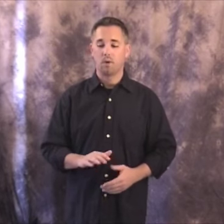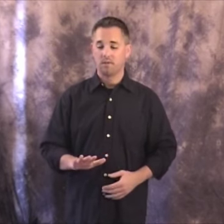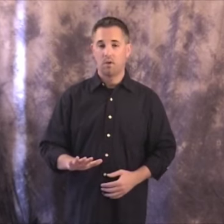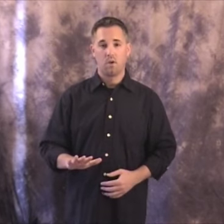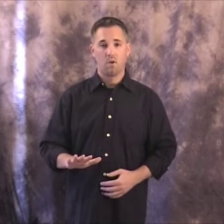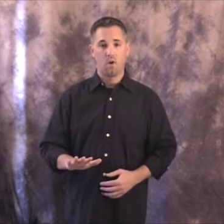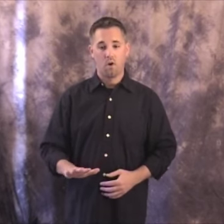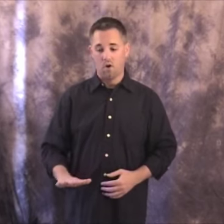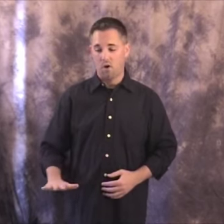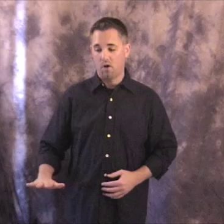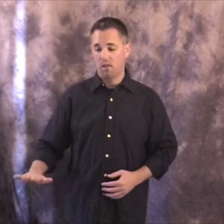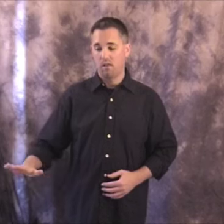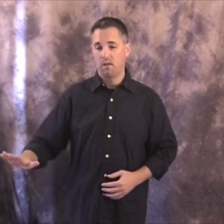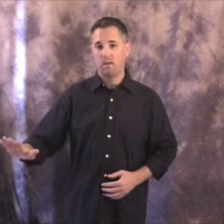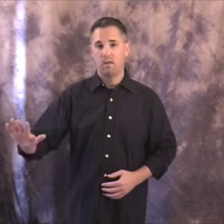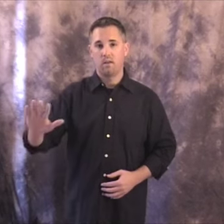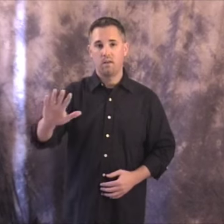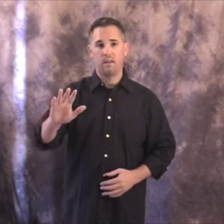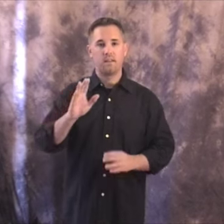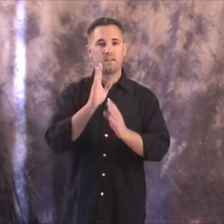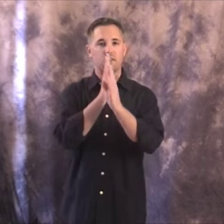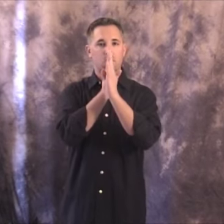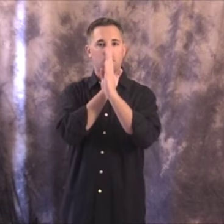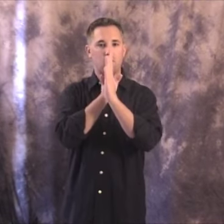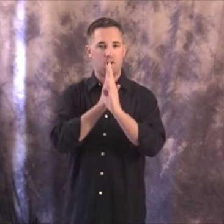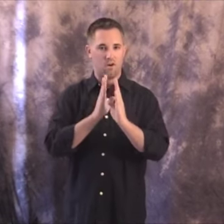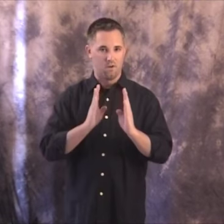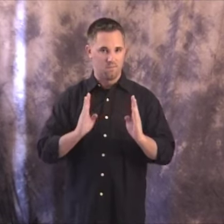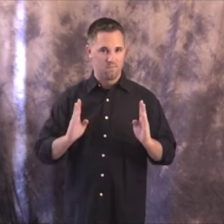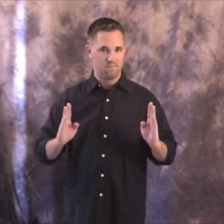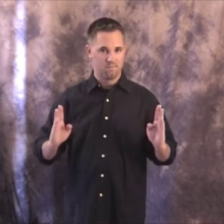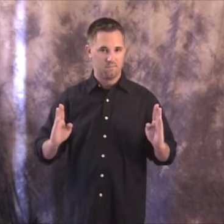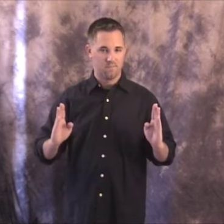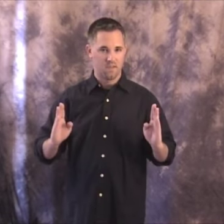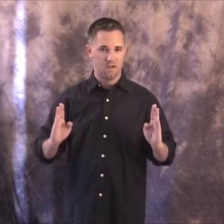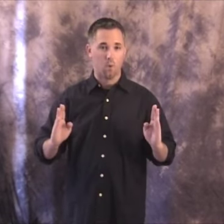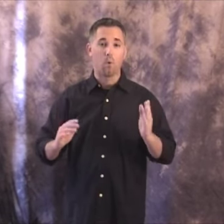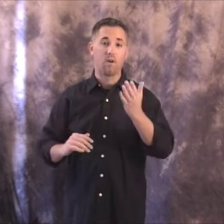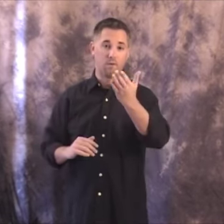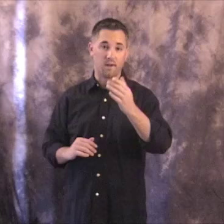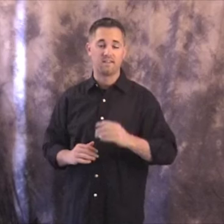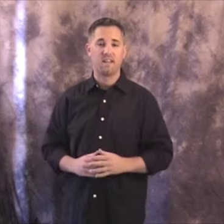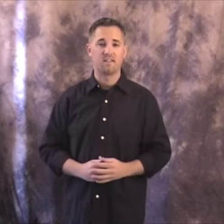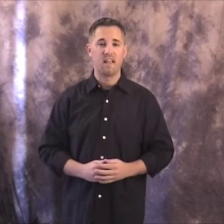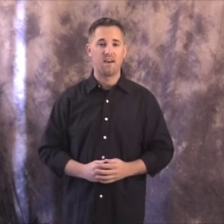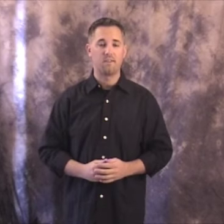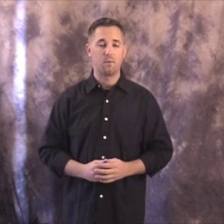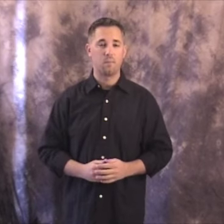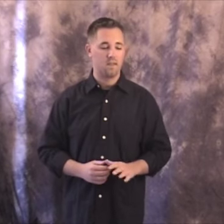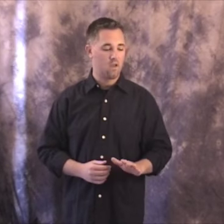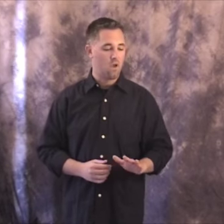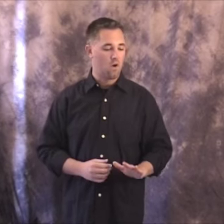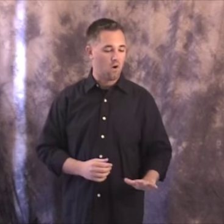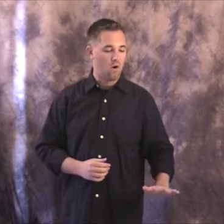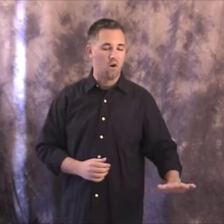it's all is calm. Or if you're on stage left, it would be